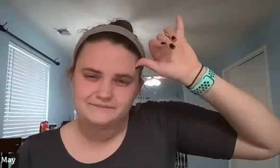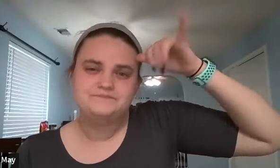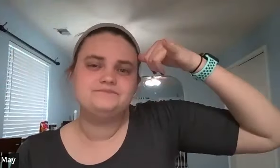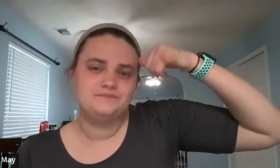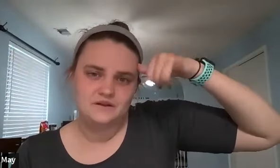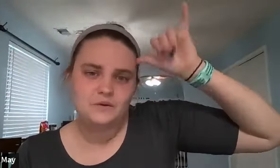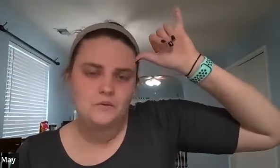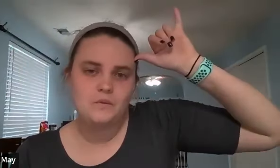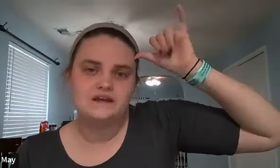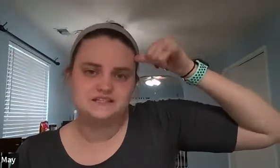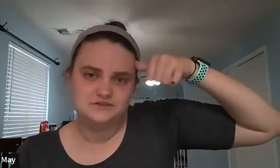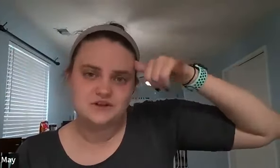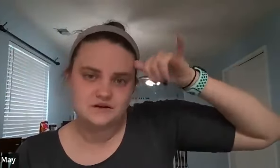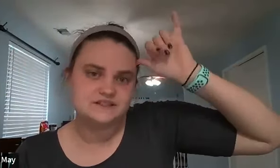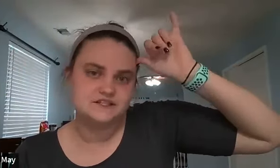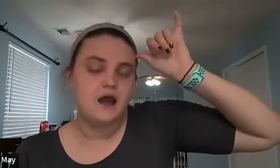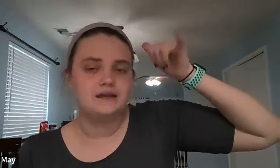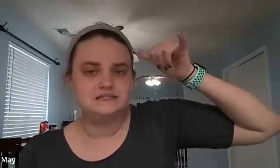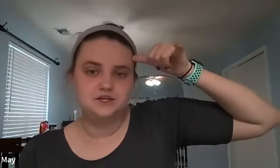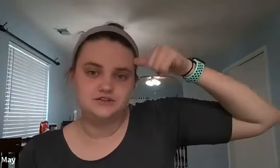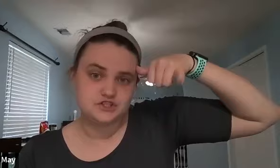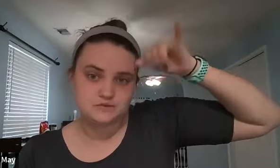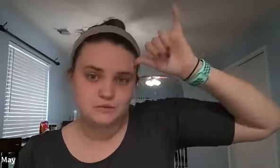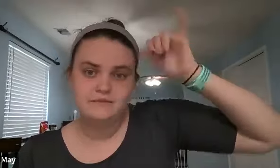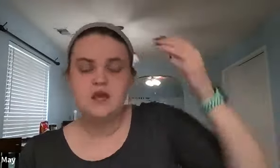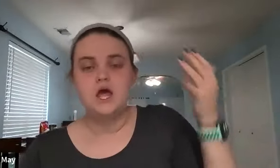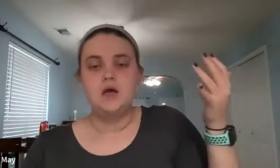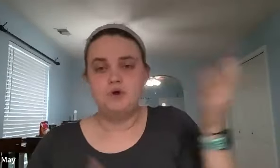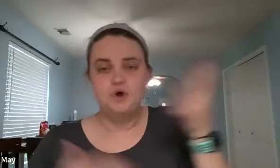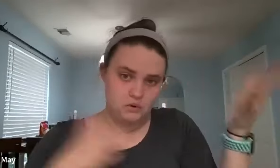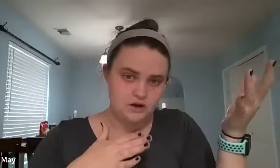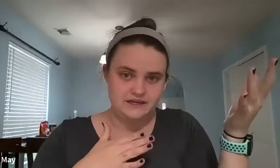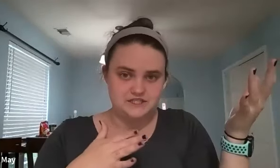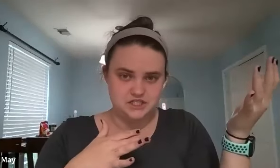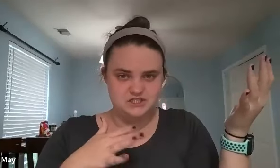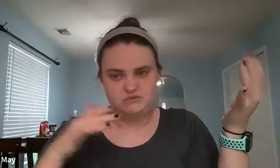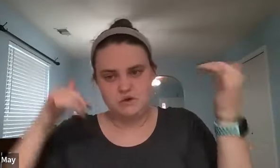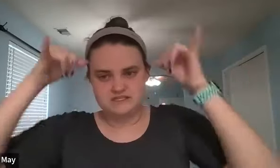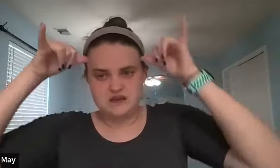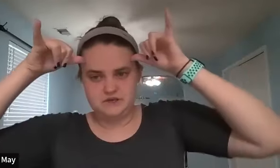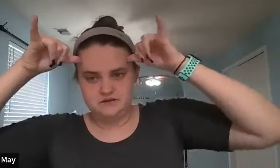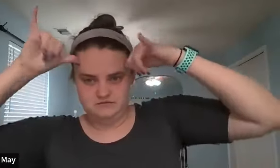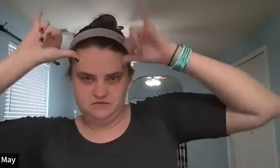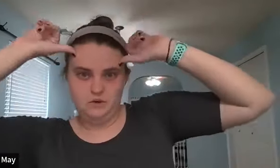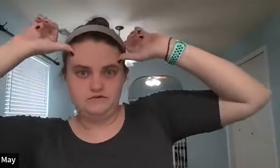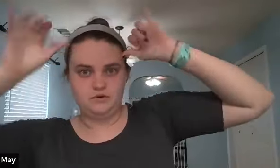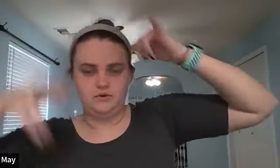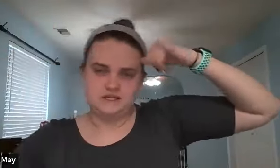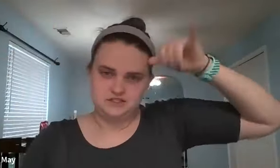one. One is used often too. I tend to use just one. Both work. It's just one's not going full away. It's just